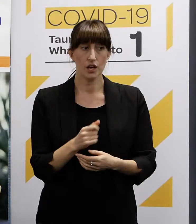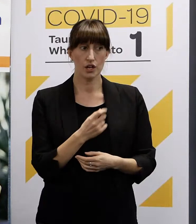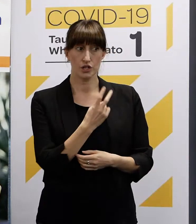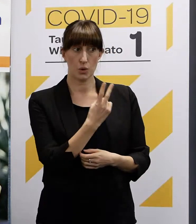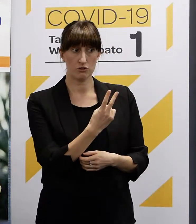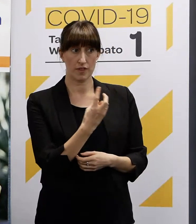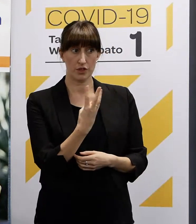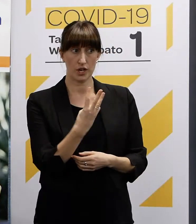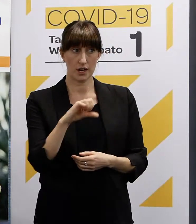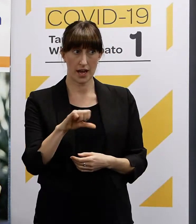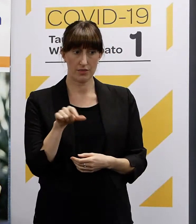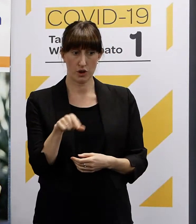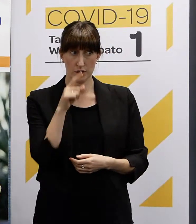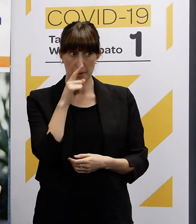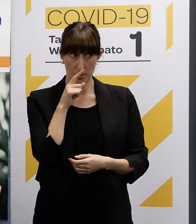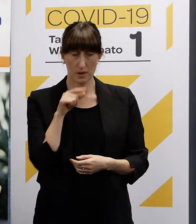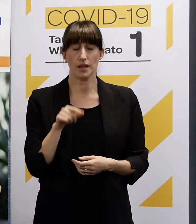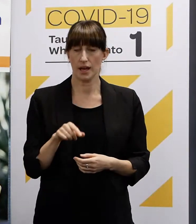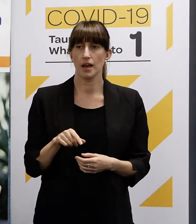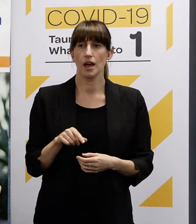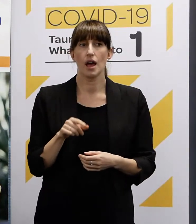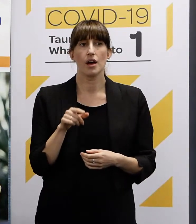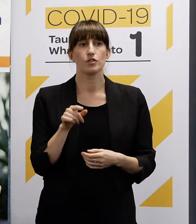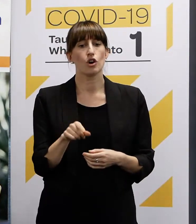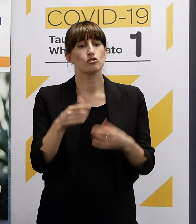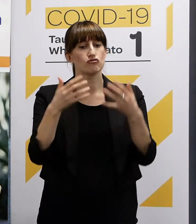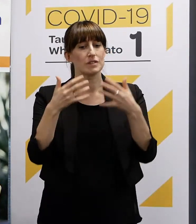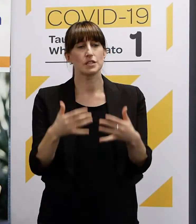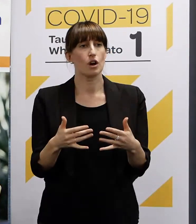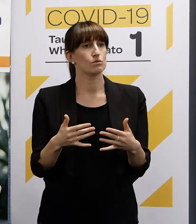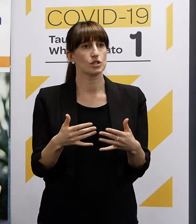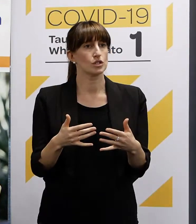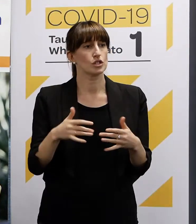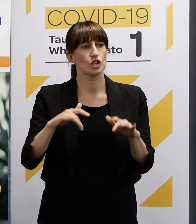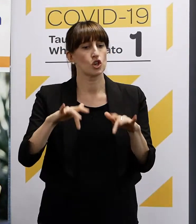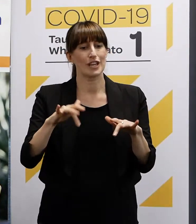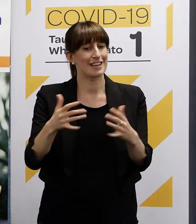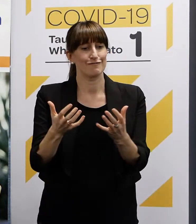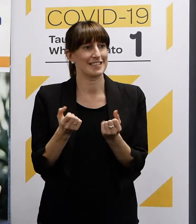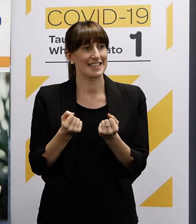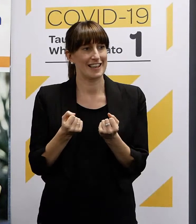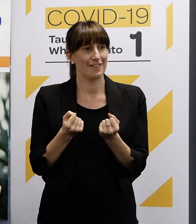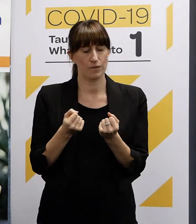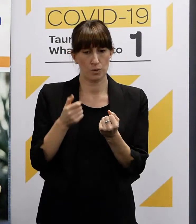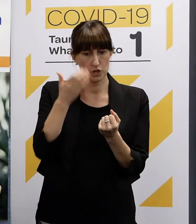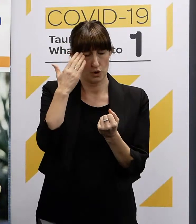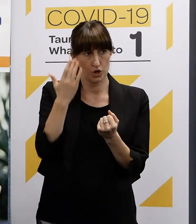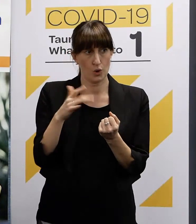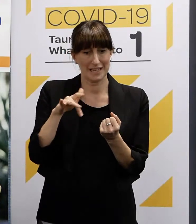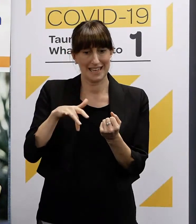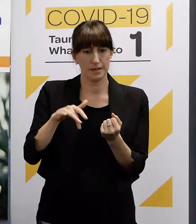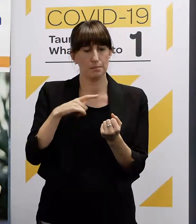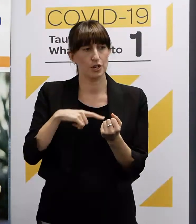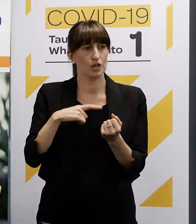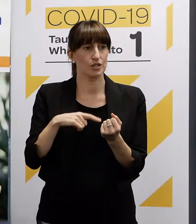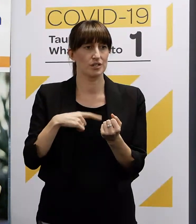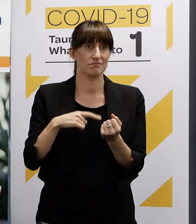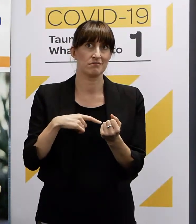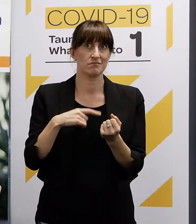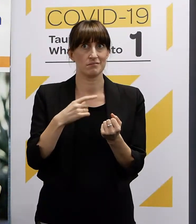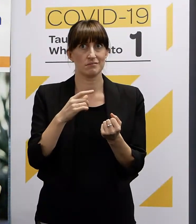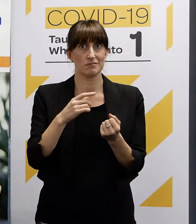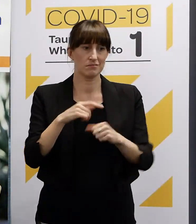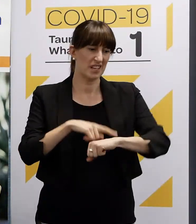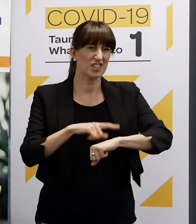I would imagine if the results pending still, because we usually get the results within at the outset, at most about 48